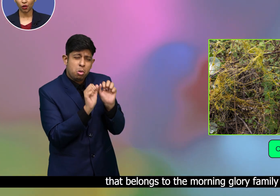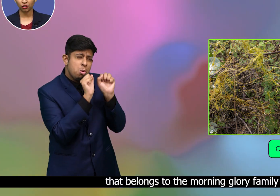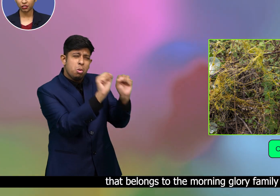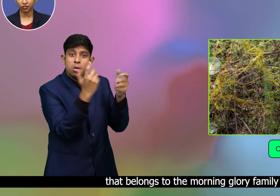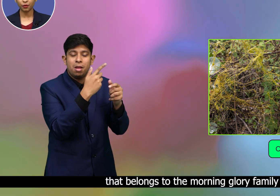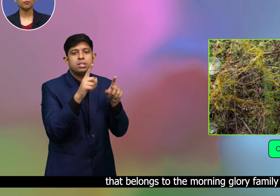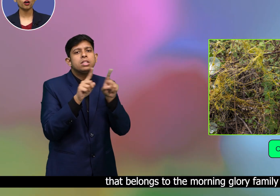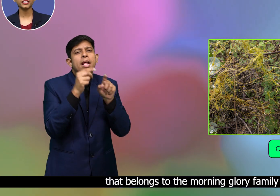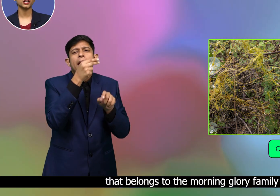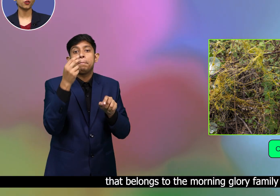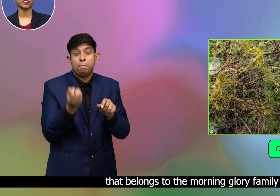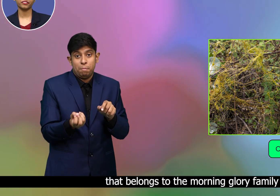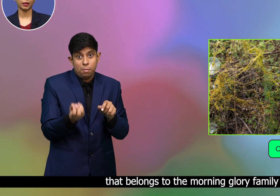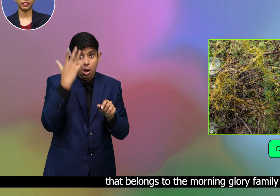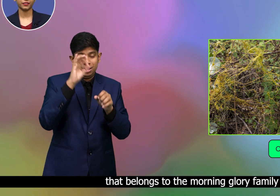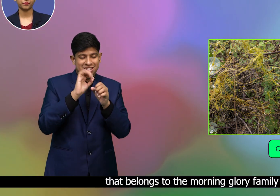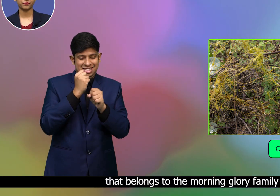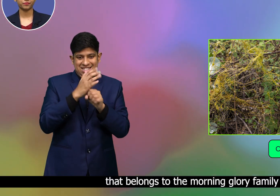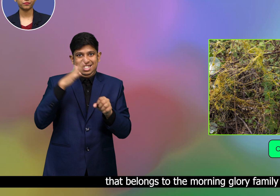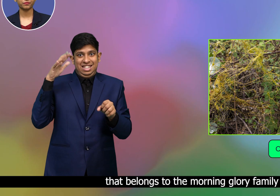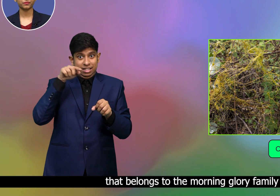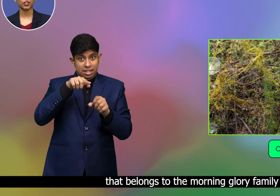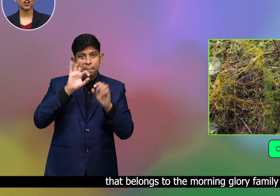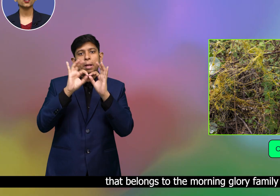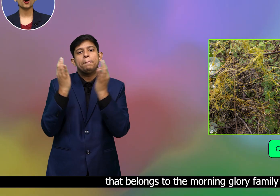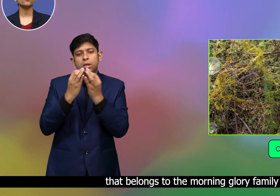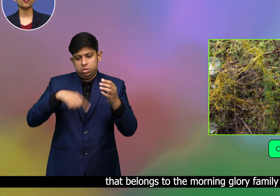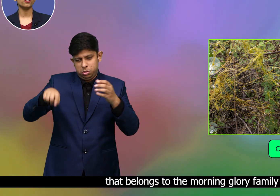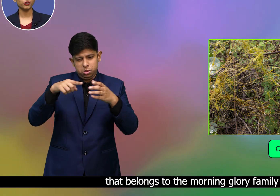that belongs to the morning glory family.